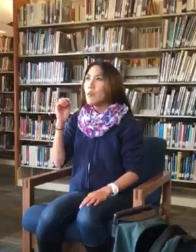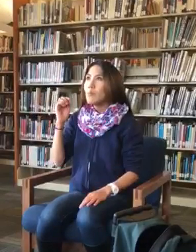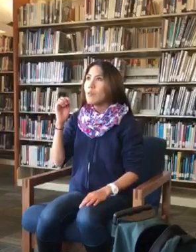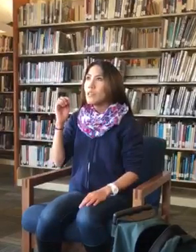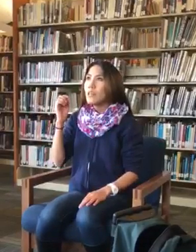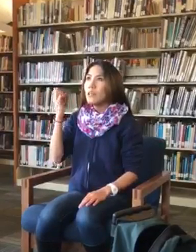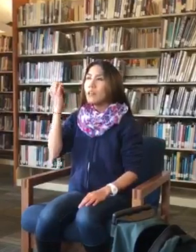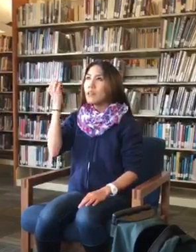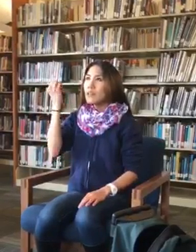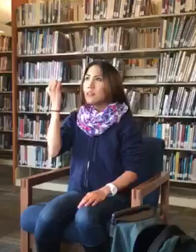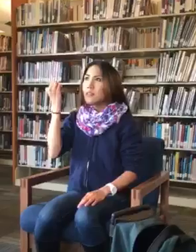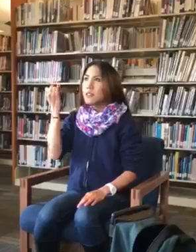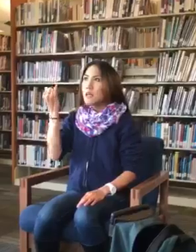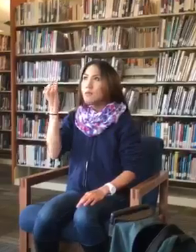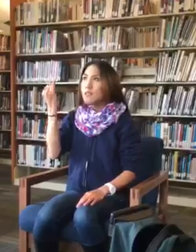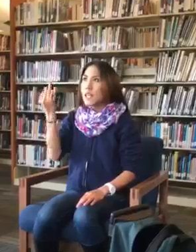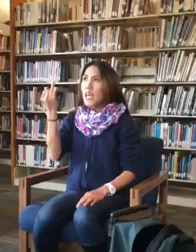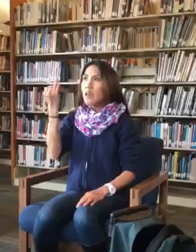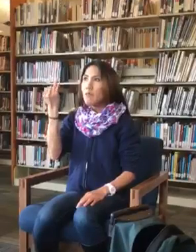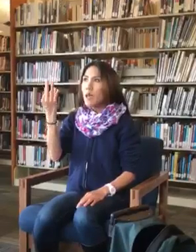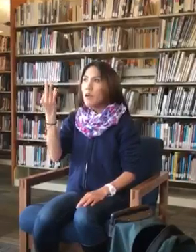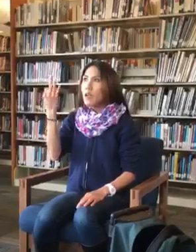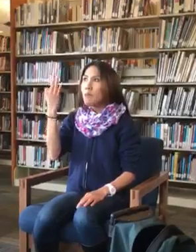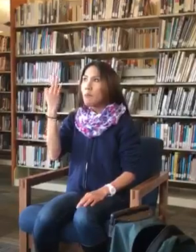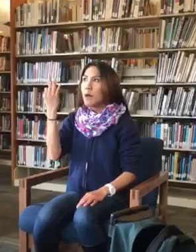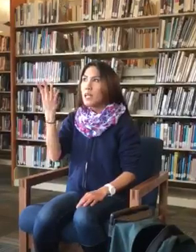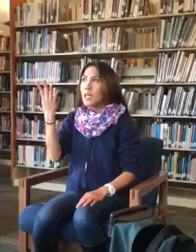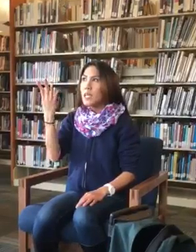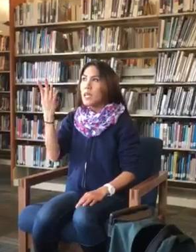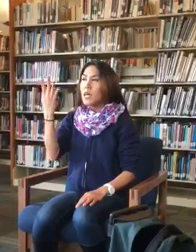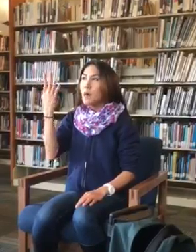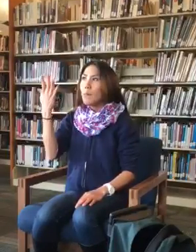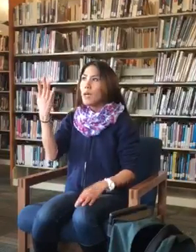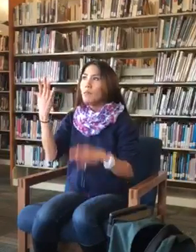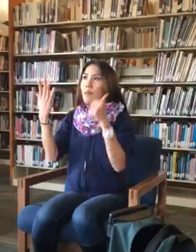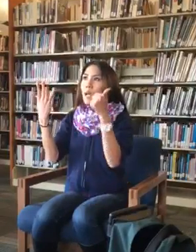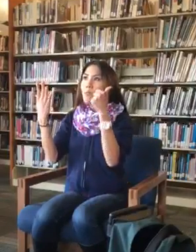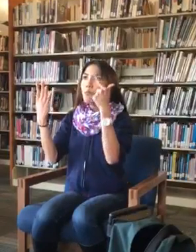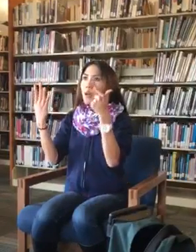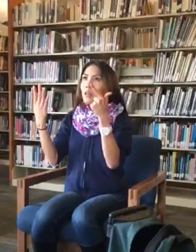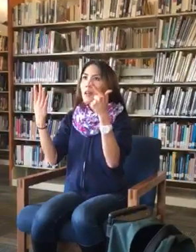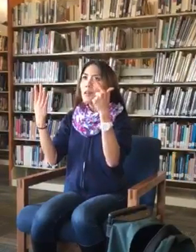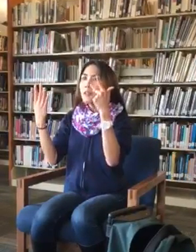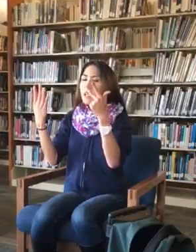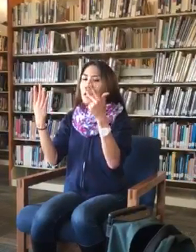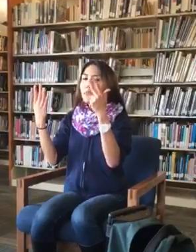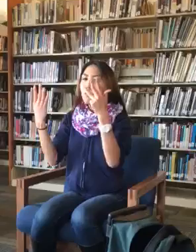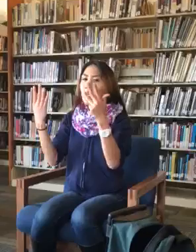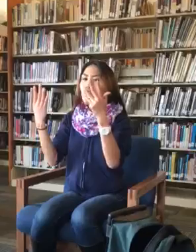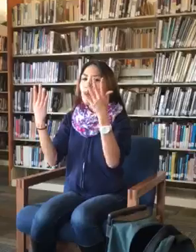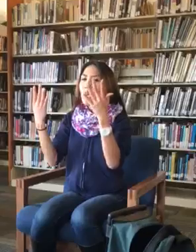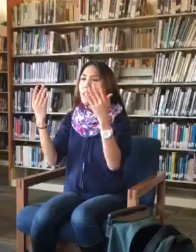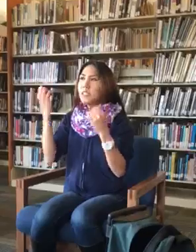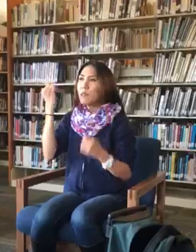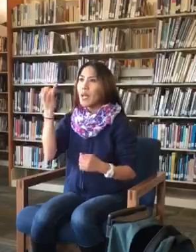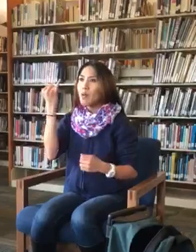remember the some say marry money, but my brother says big brains matter